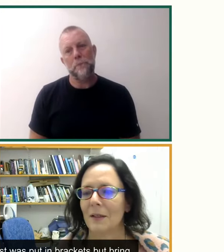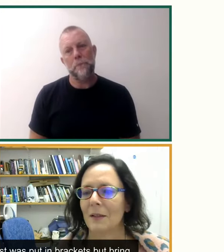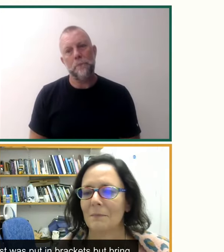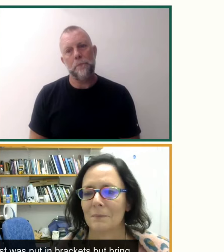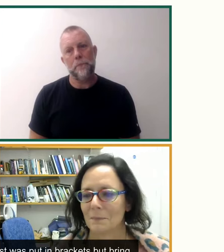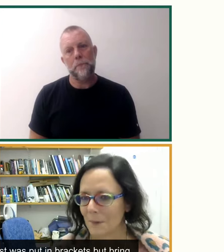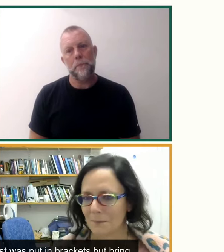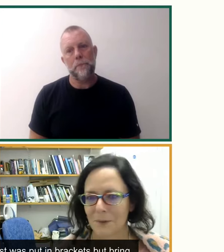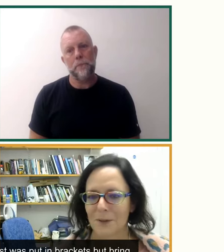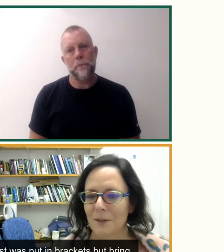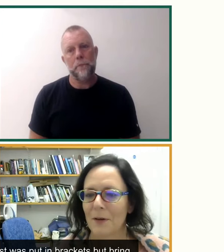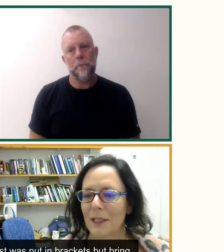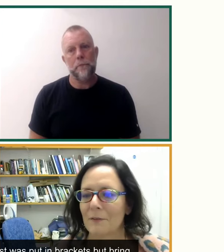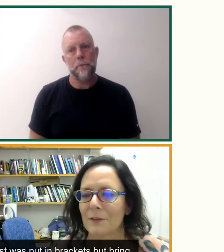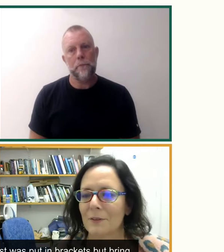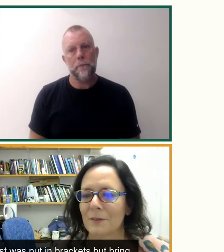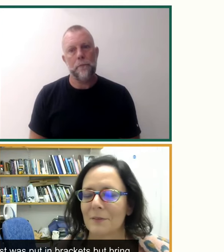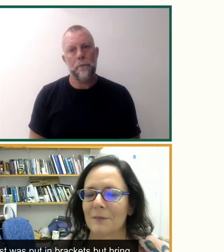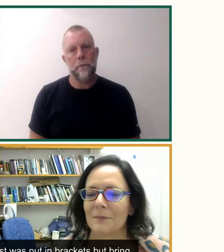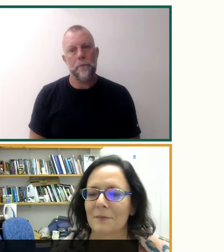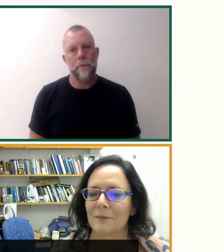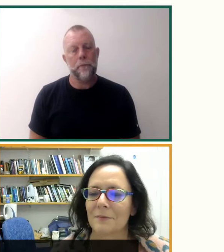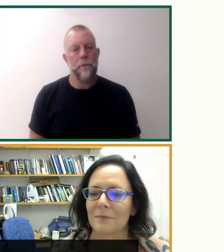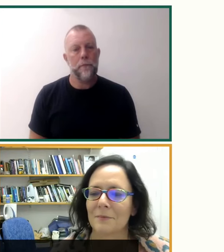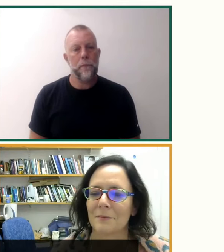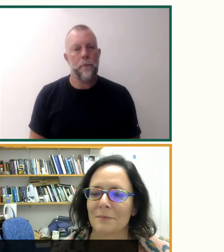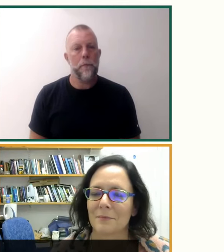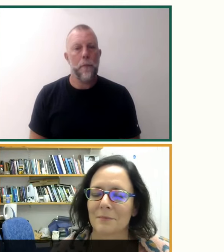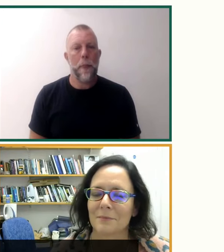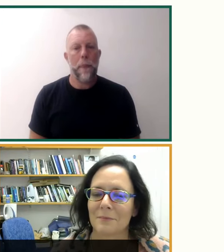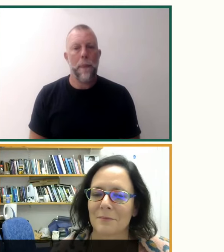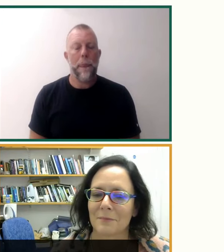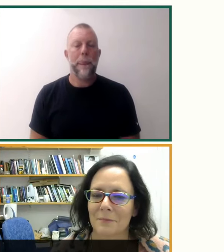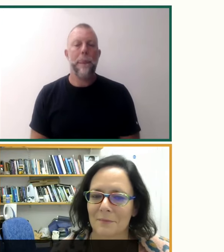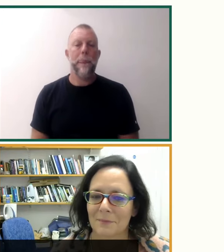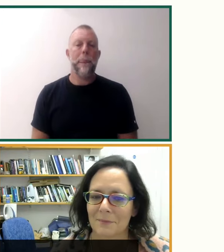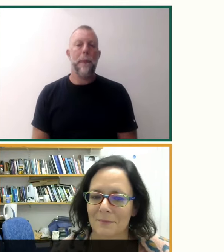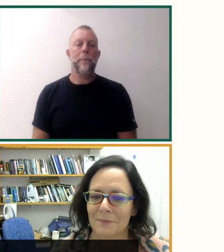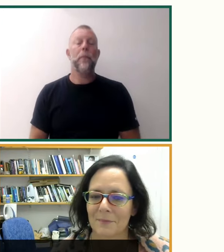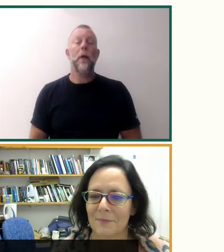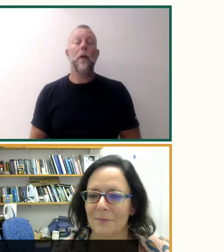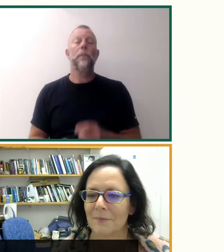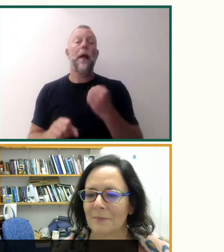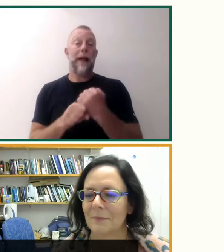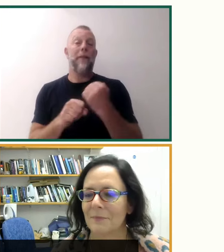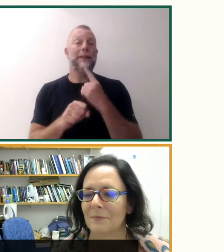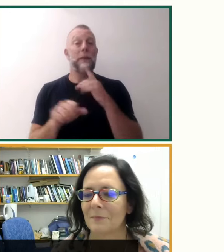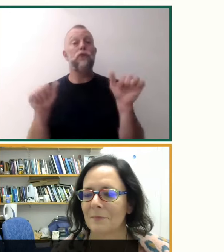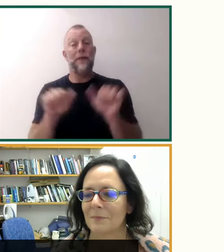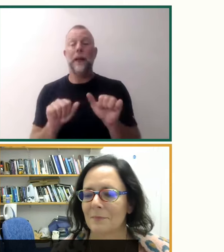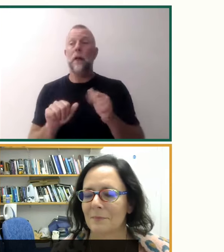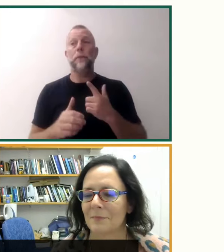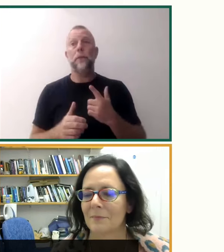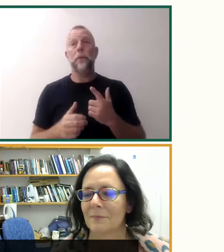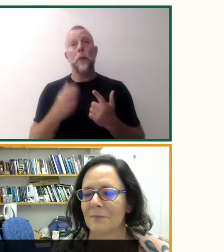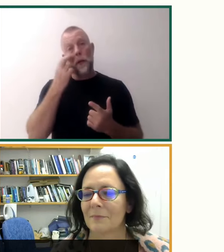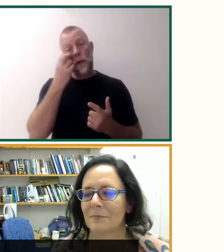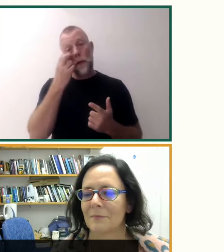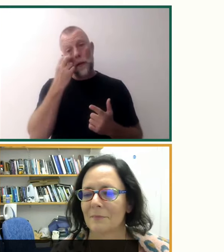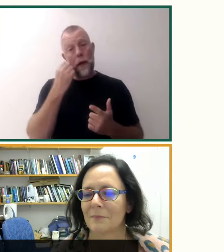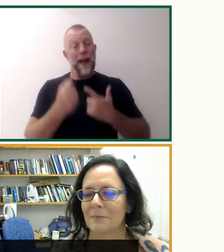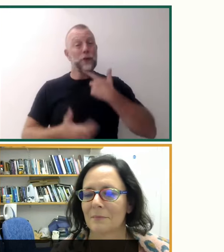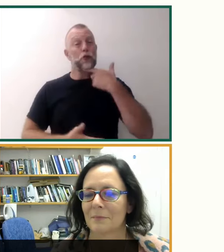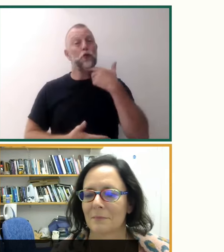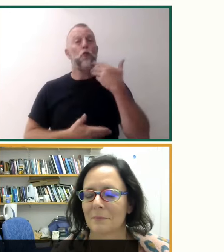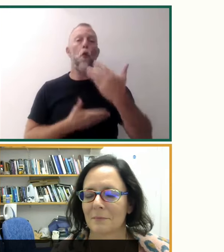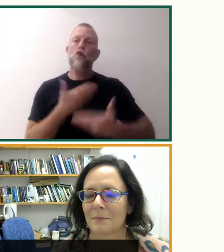Just go ahead. Go ahead, Gavin. Briefly, for me, you know, story is absolutely